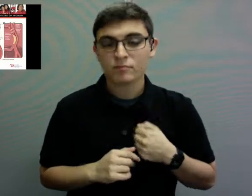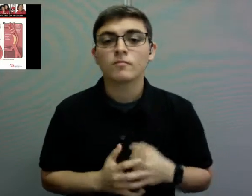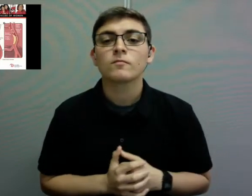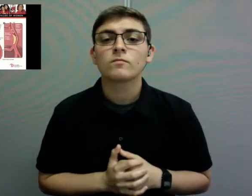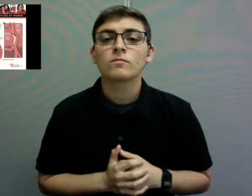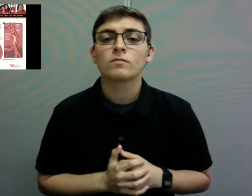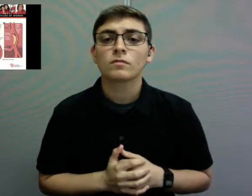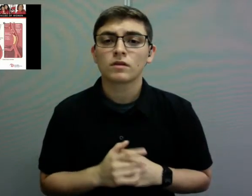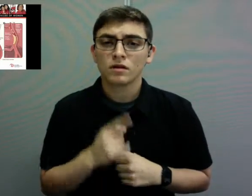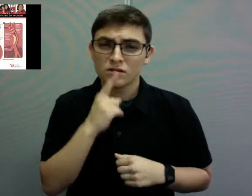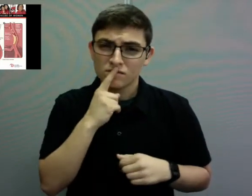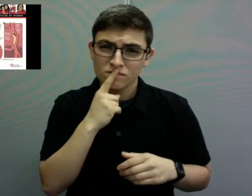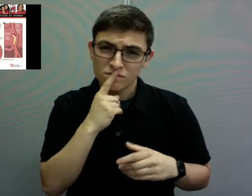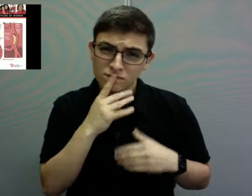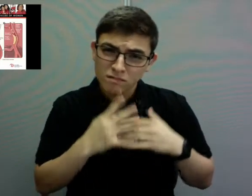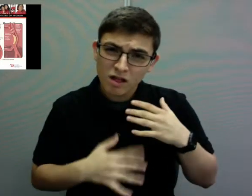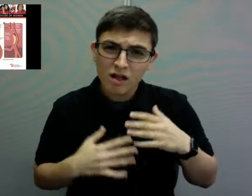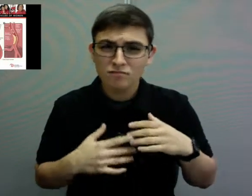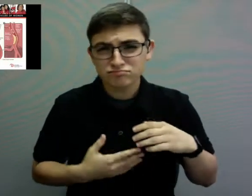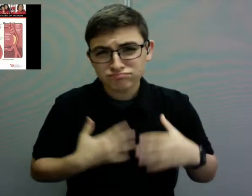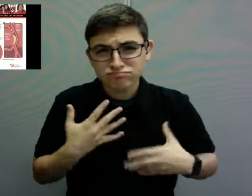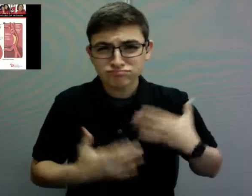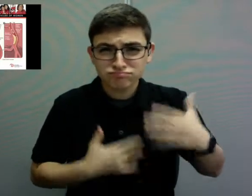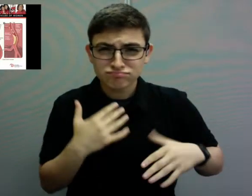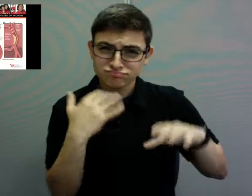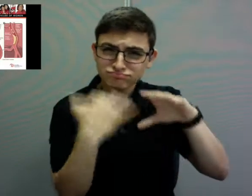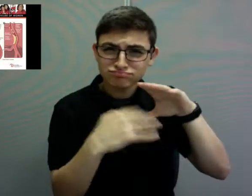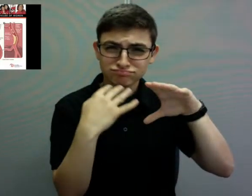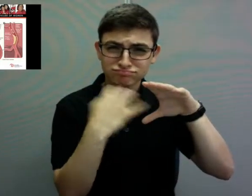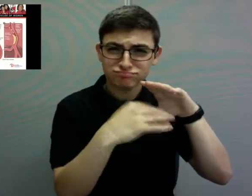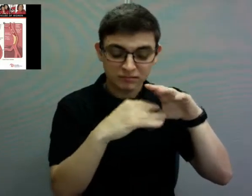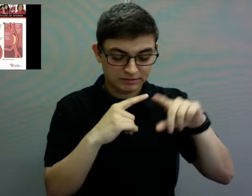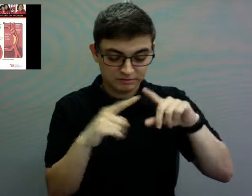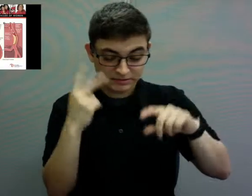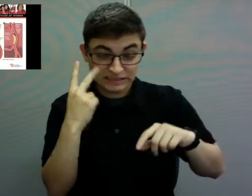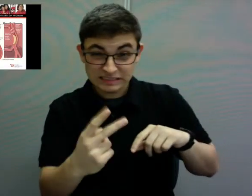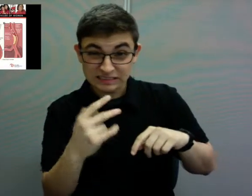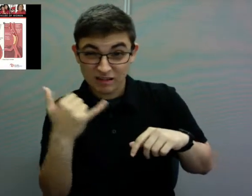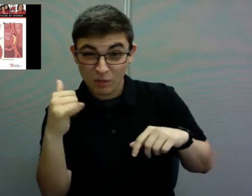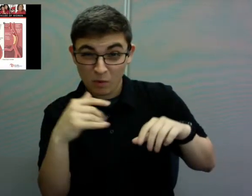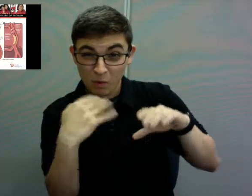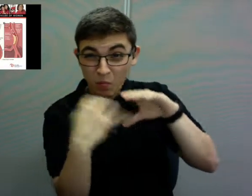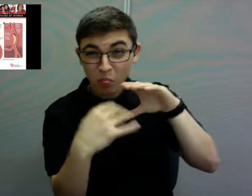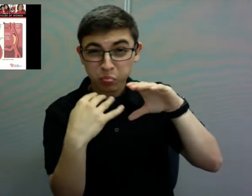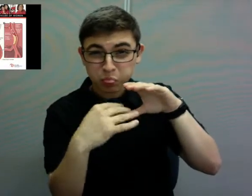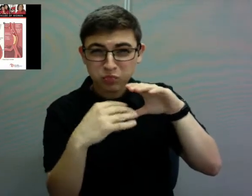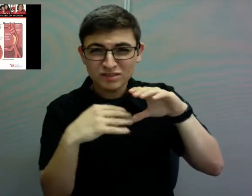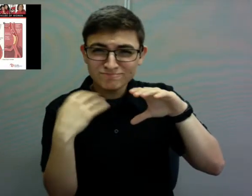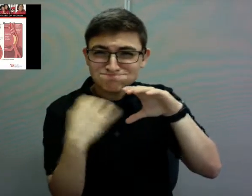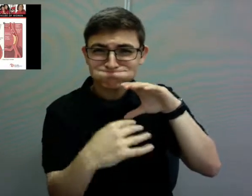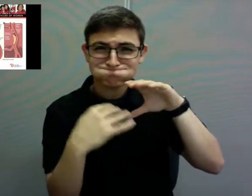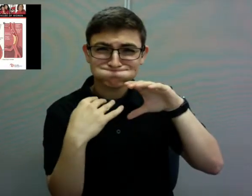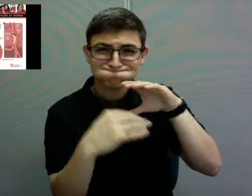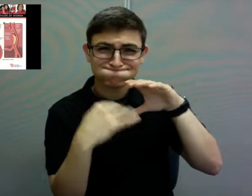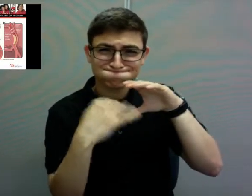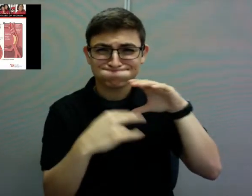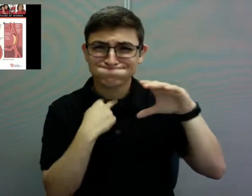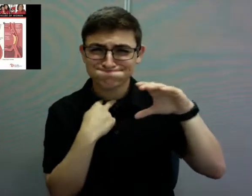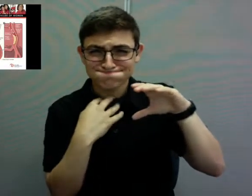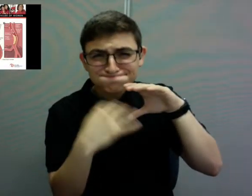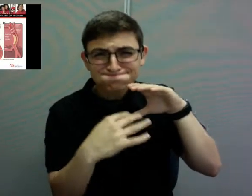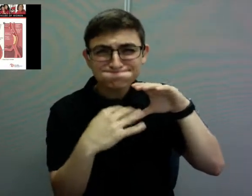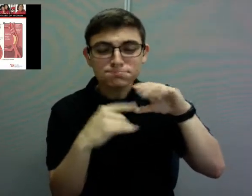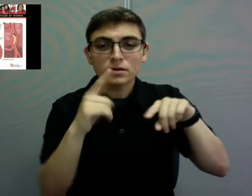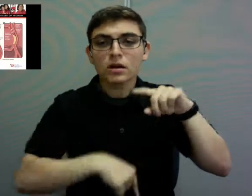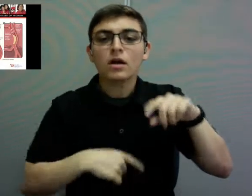the blood is trying to pump through the blood vessel, but there's some yellow plaque buildup that's making it very difficult. And when